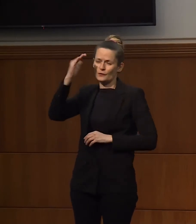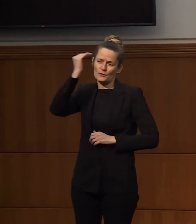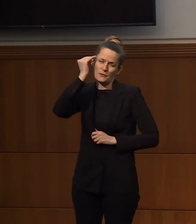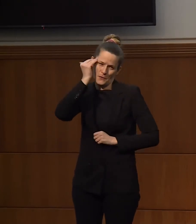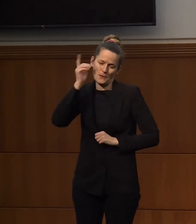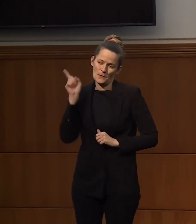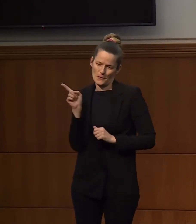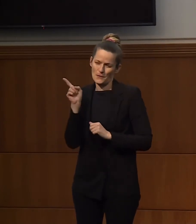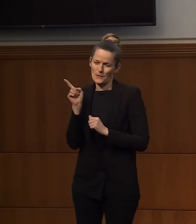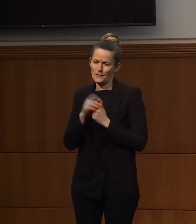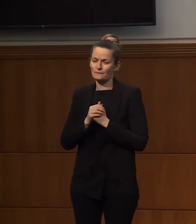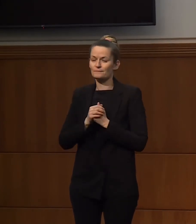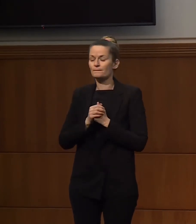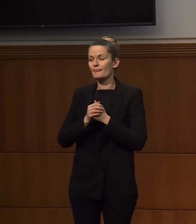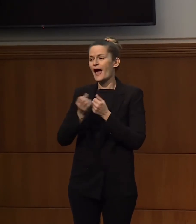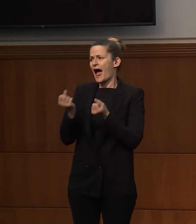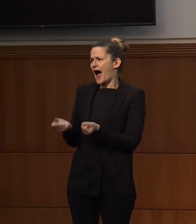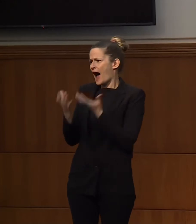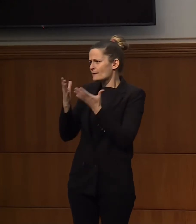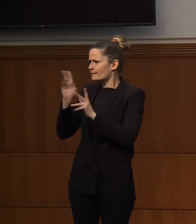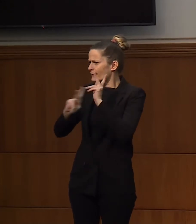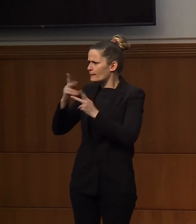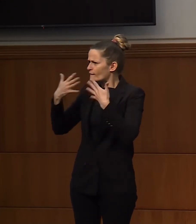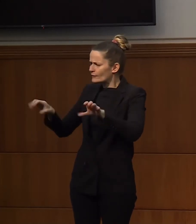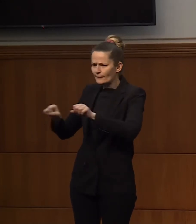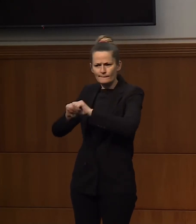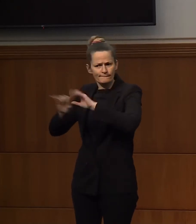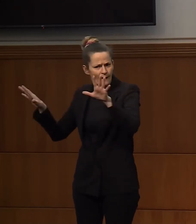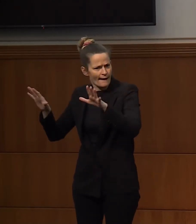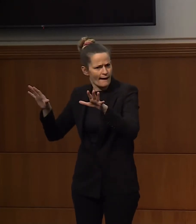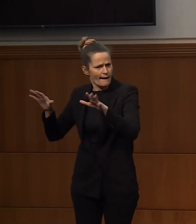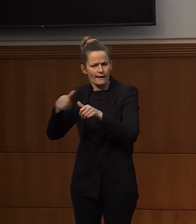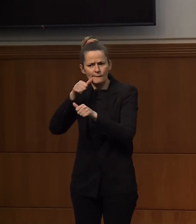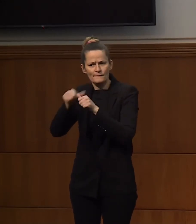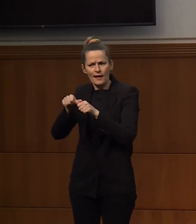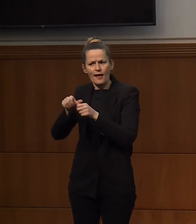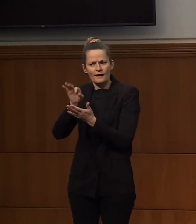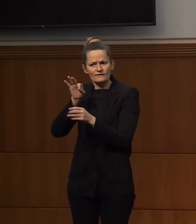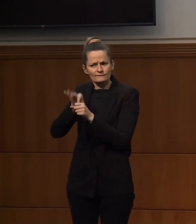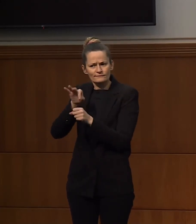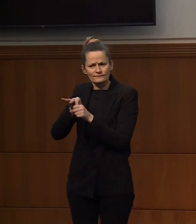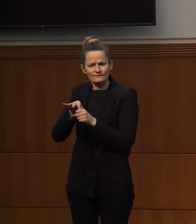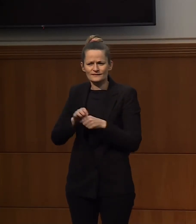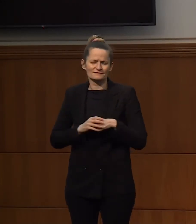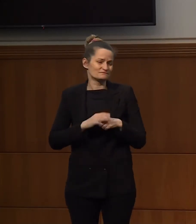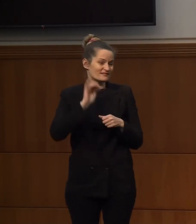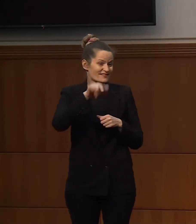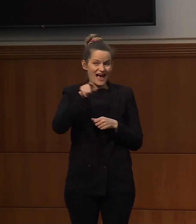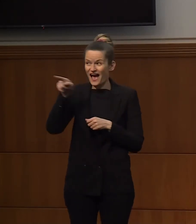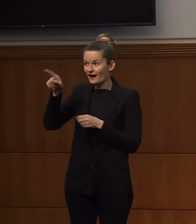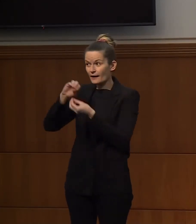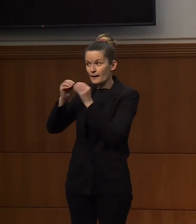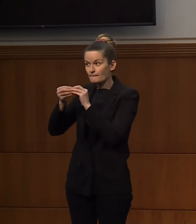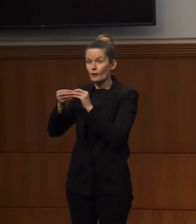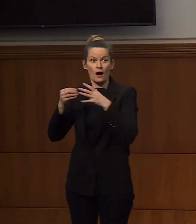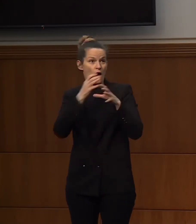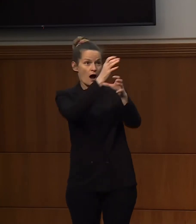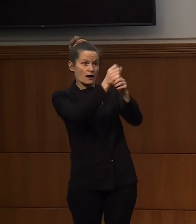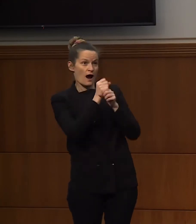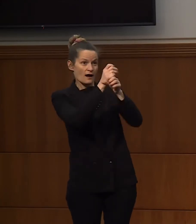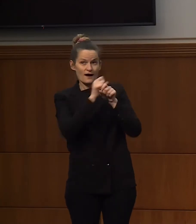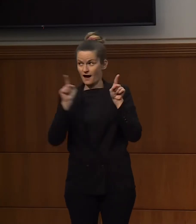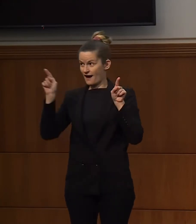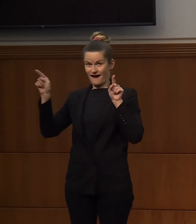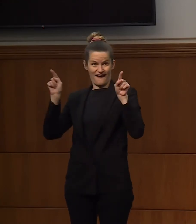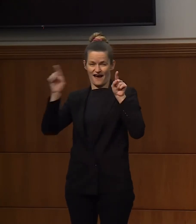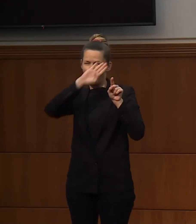marked and mailed back is not the same, and it's not ever going to be the same, right? Not everybody's going to mail back their absentee ballot. Okay, thank you.